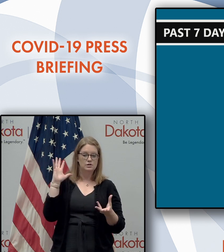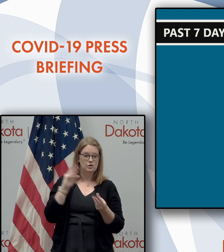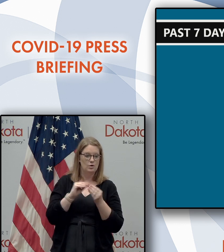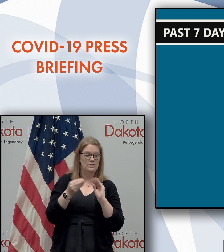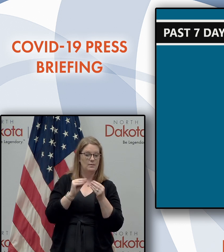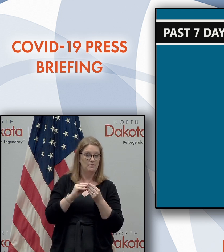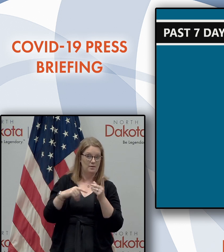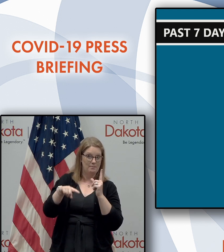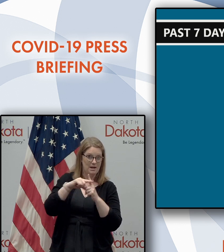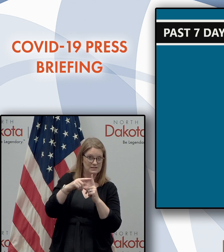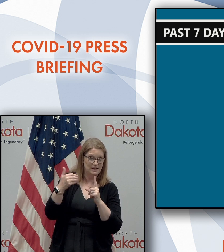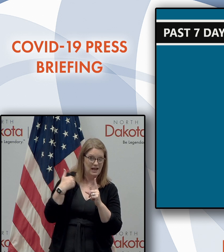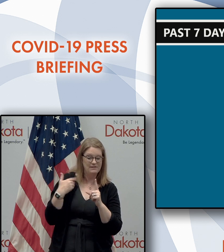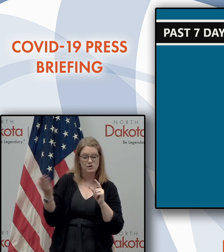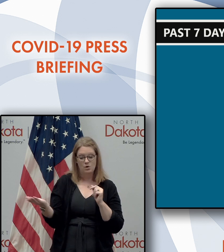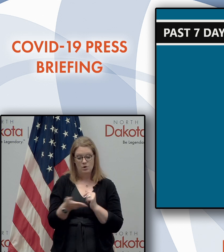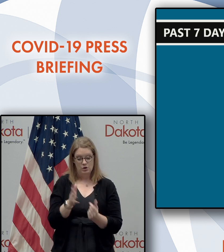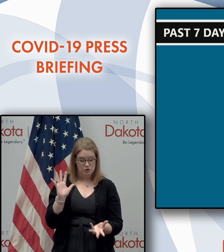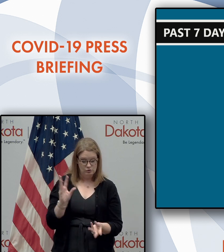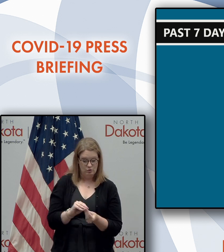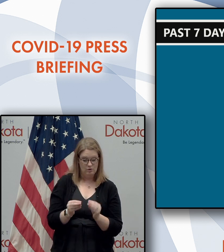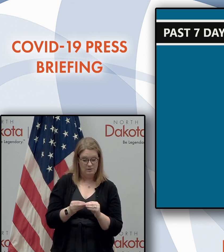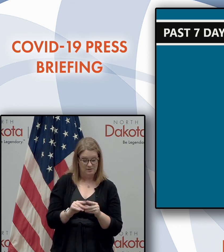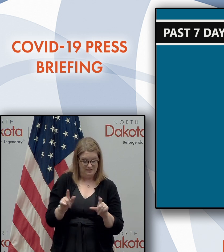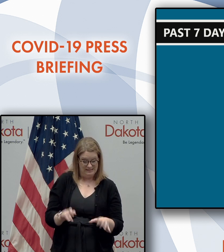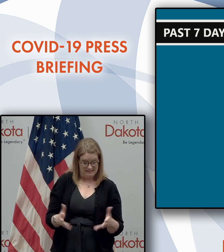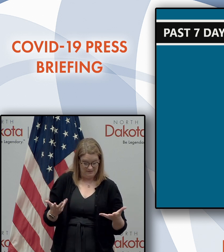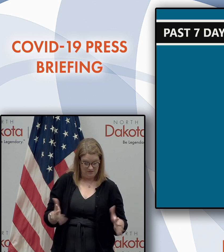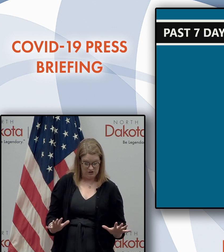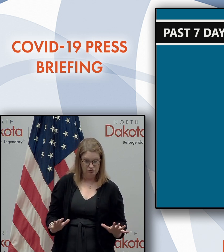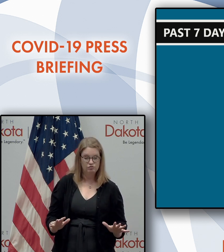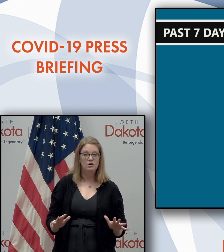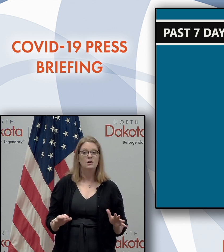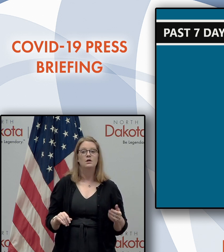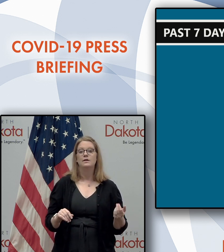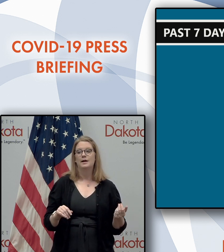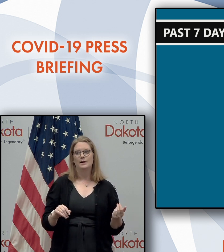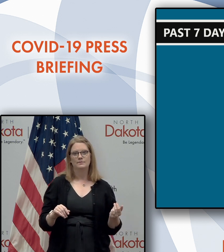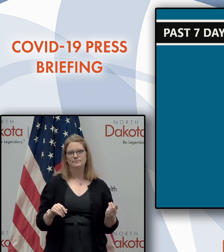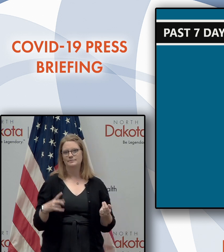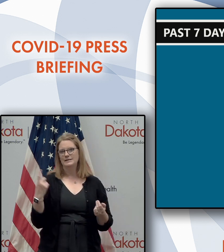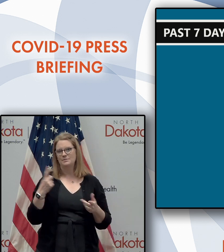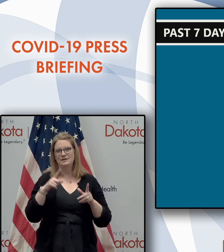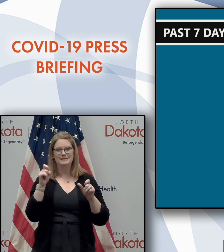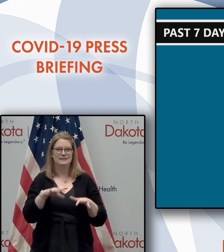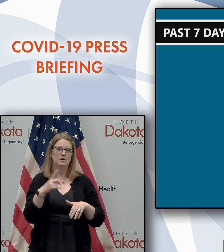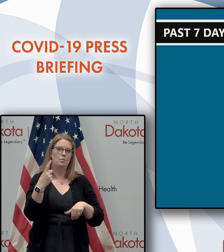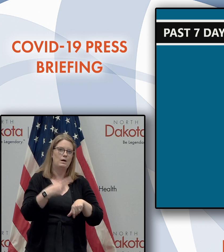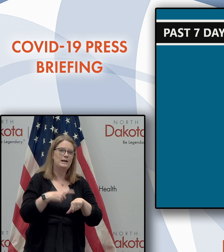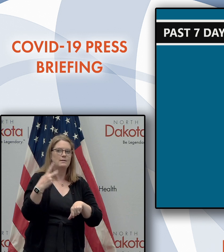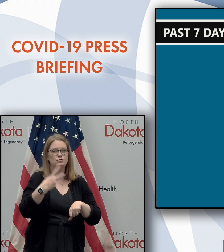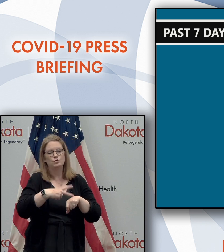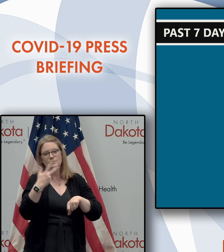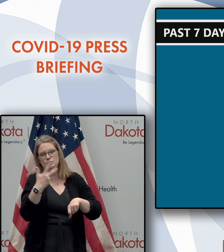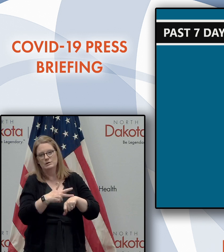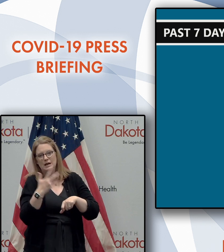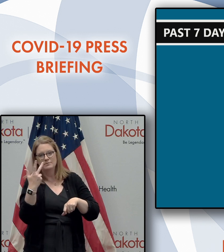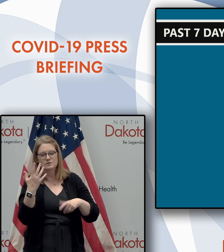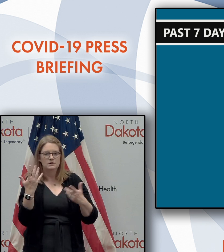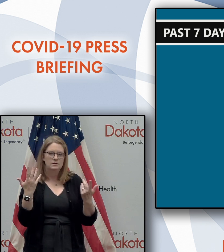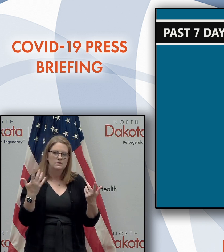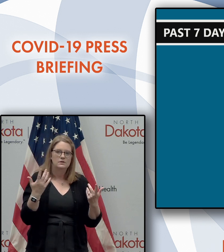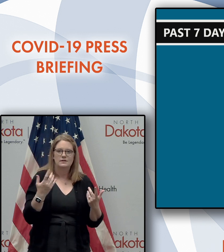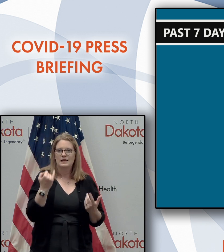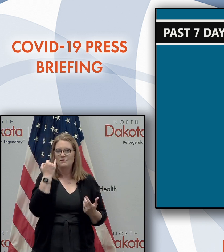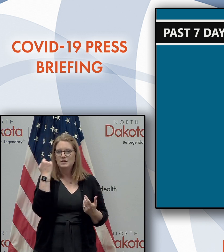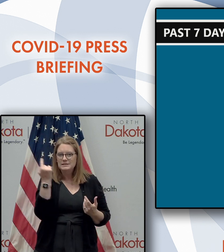of positives you have over the total number of tests completed, whether that was someone who'd been tested once before or twice before or 3 times before, if it's